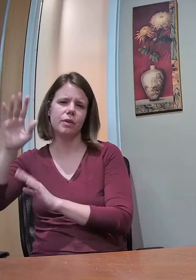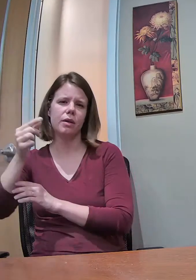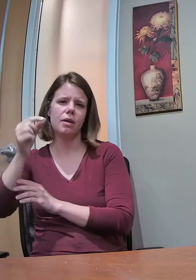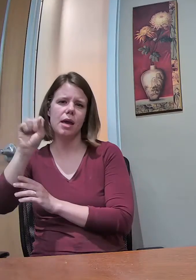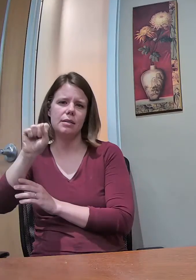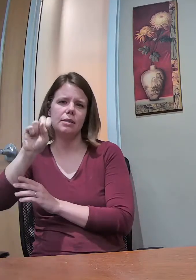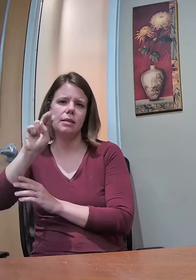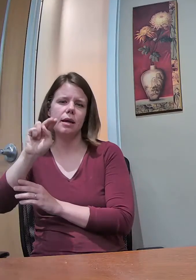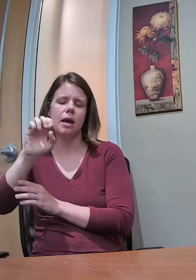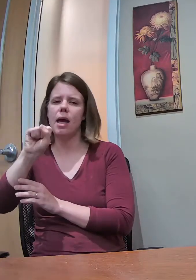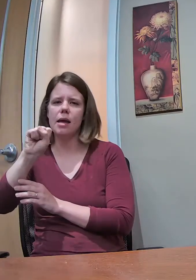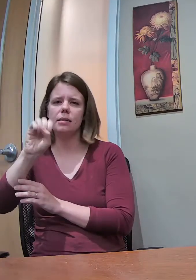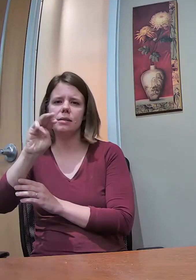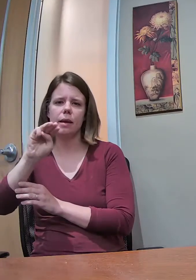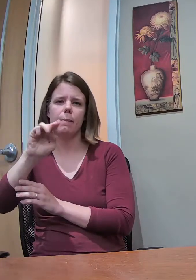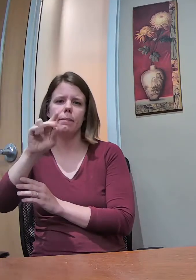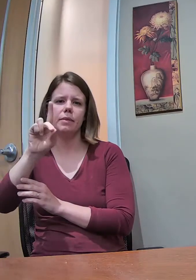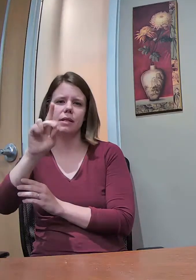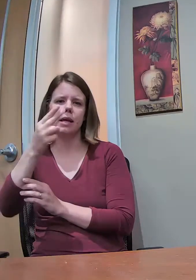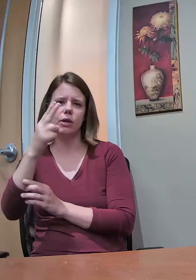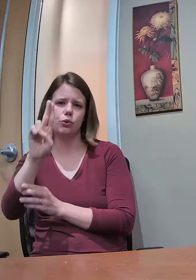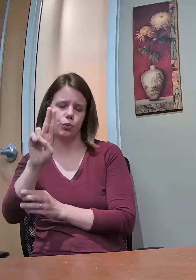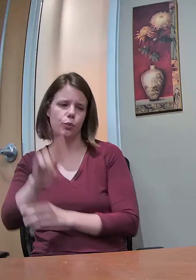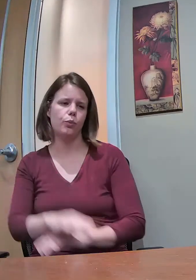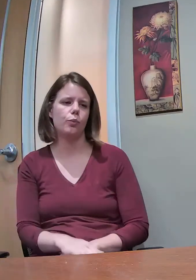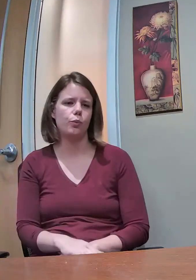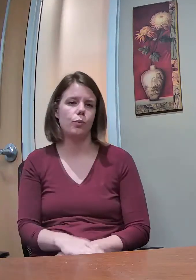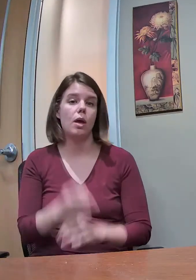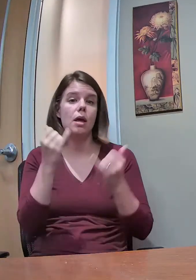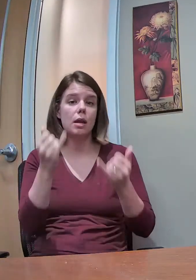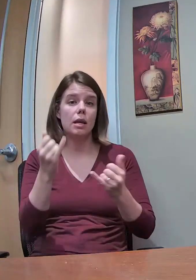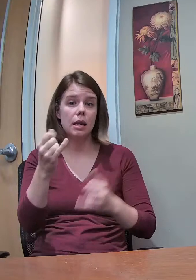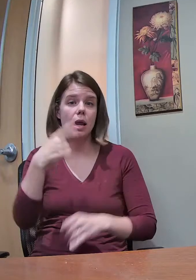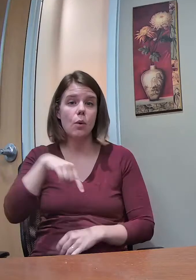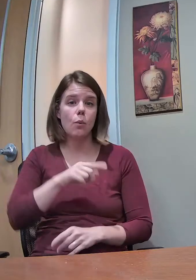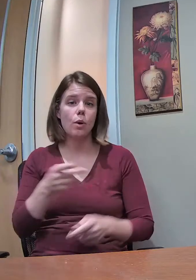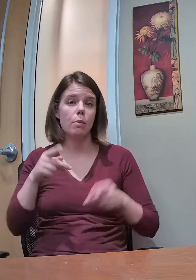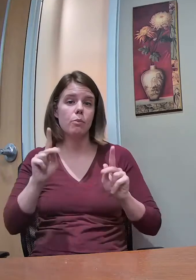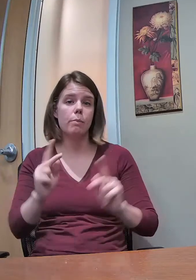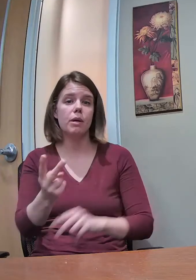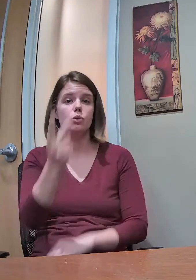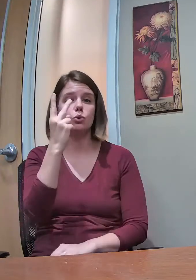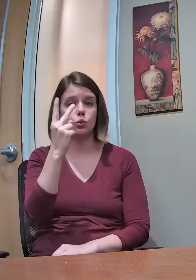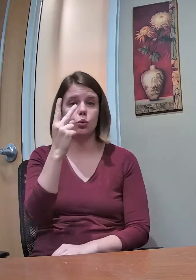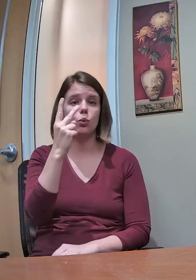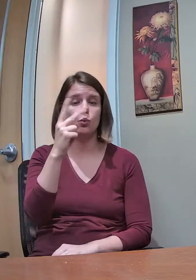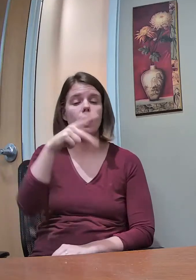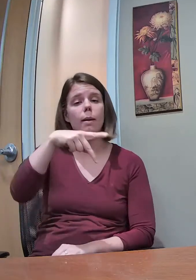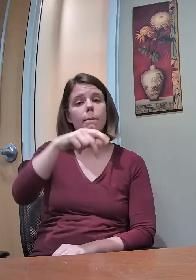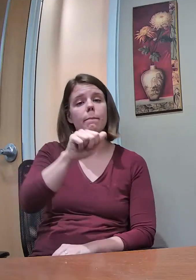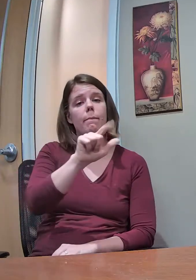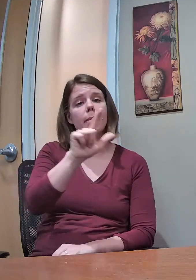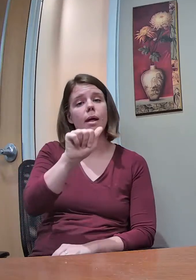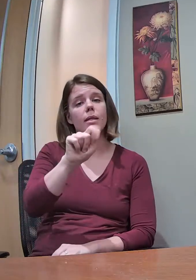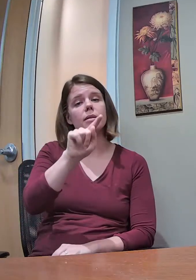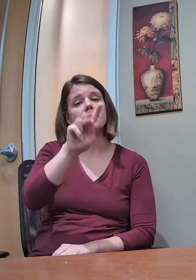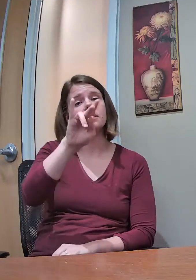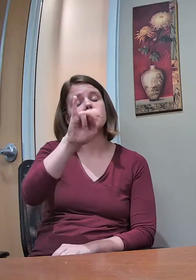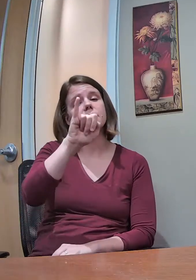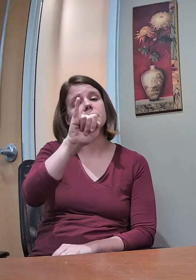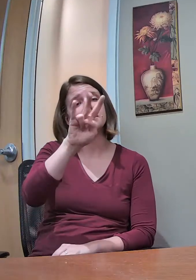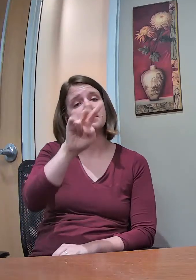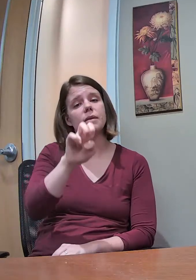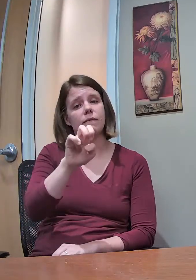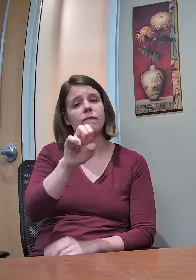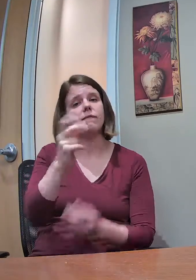Right now, we're permitting 2 palliative visitors at one time, and we reserve the right to